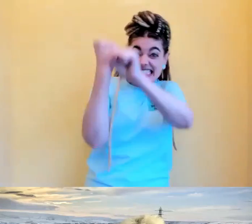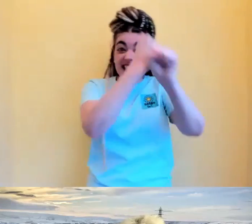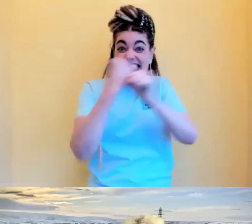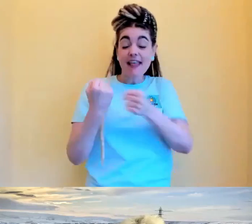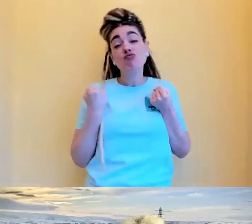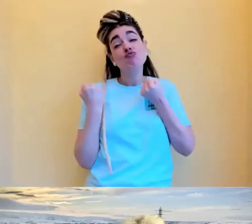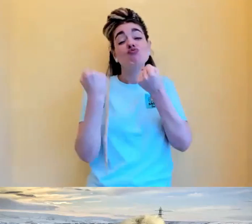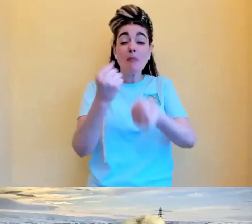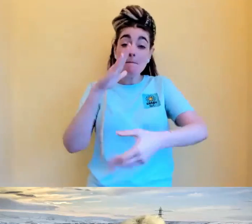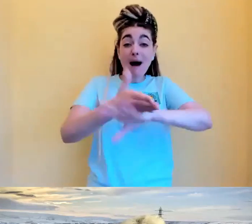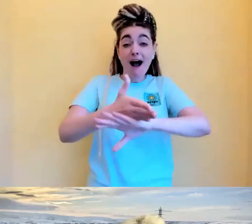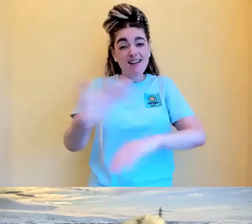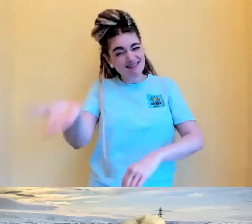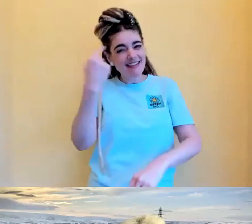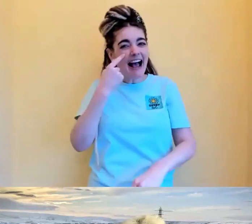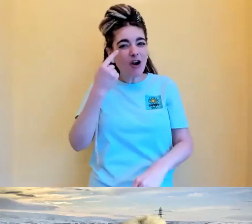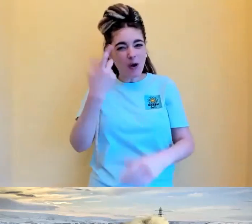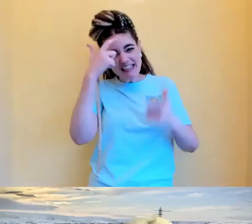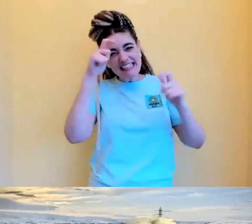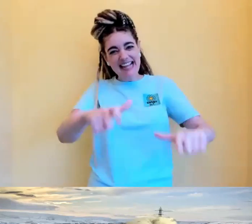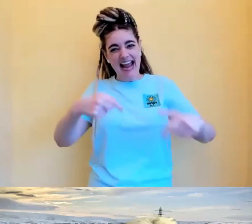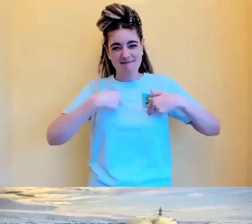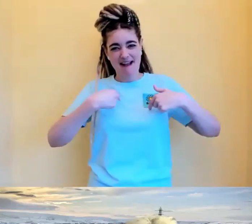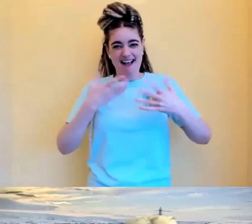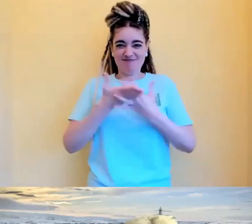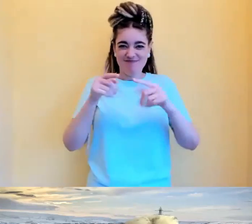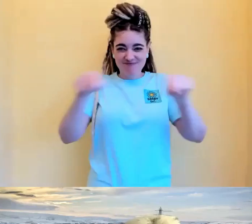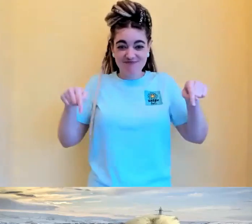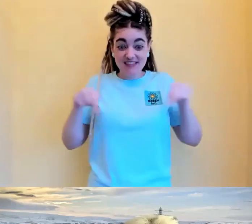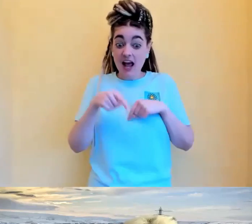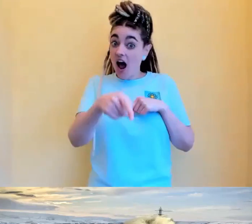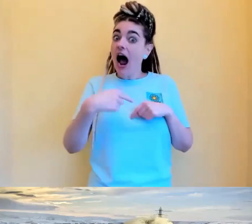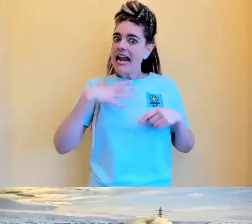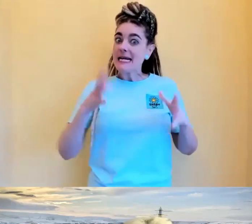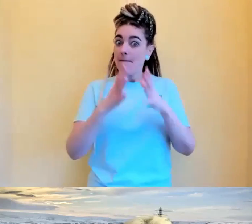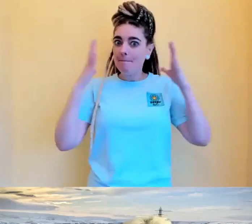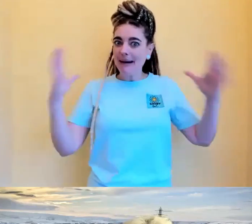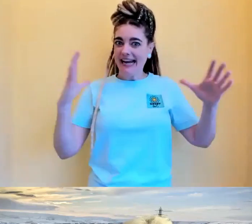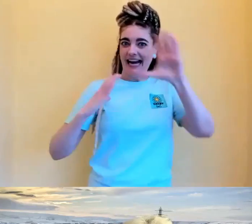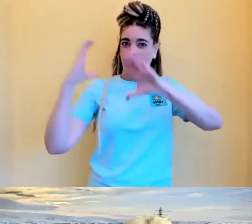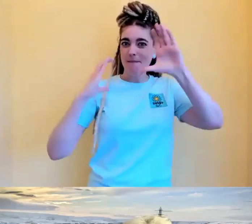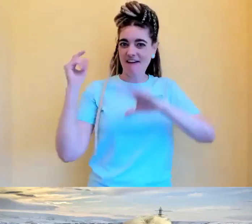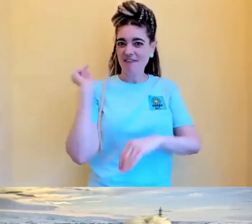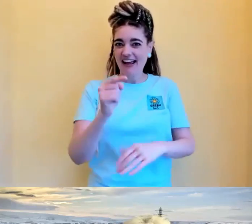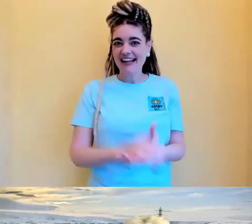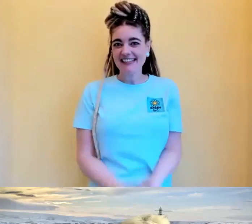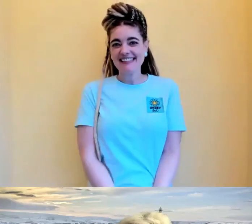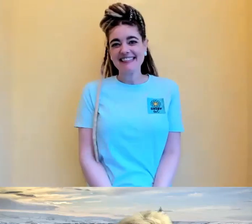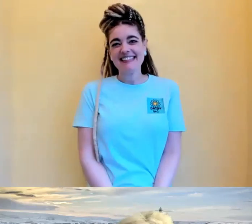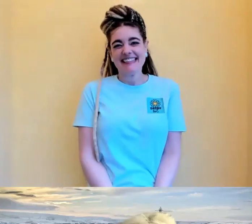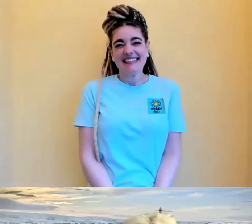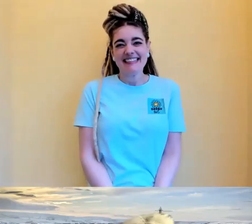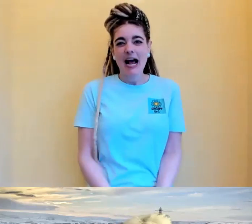and have a look, come and have a stay? Yeah, I need quite a big camper van for that. I think get